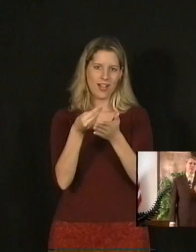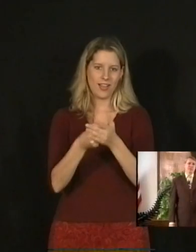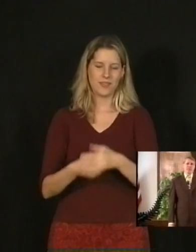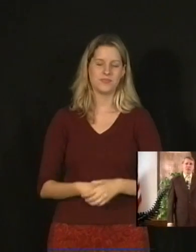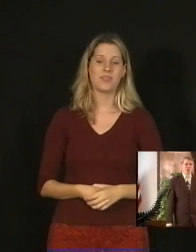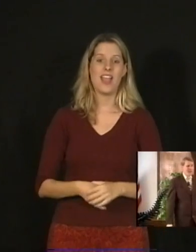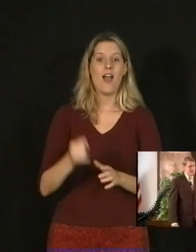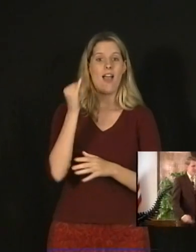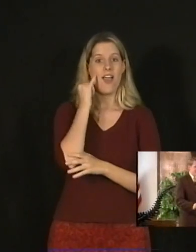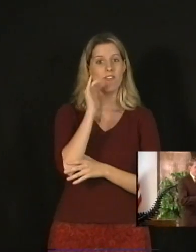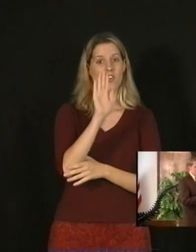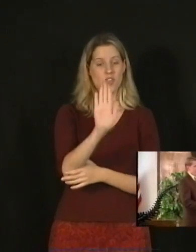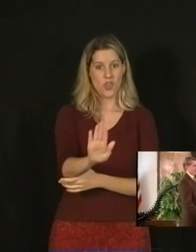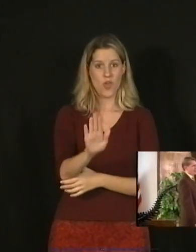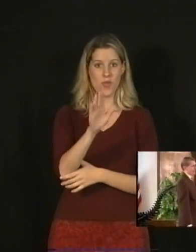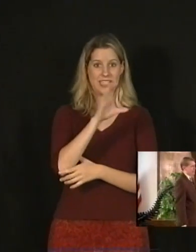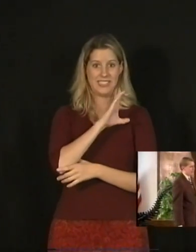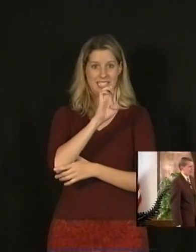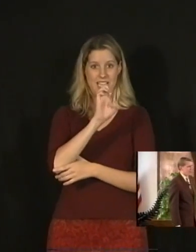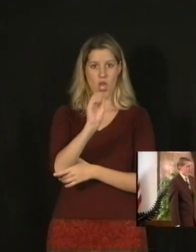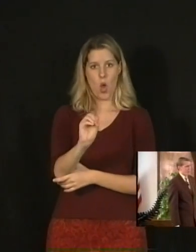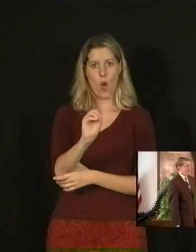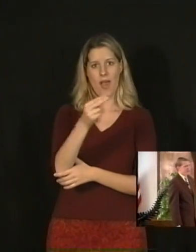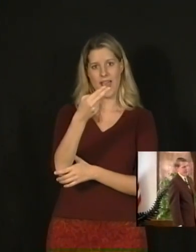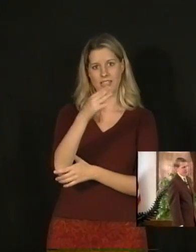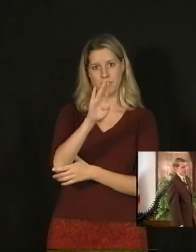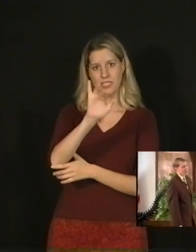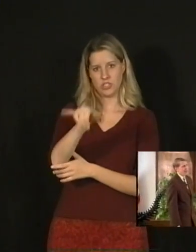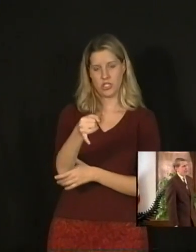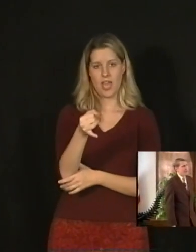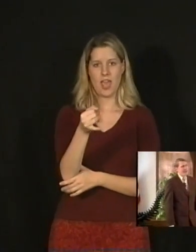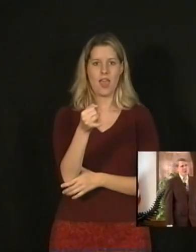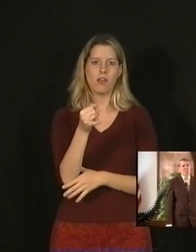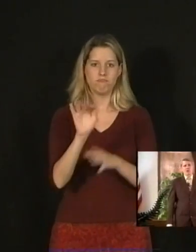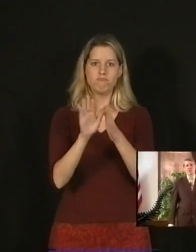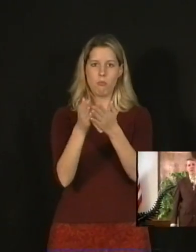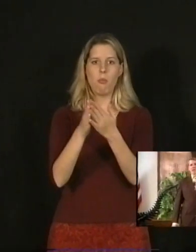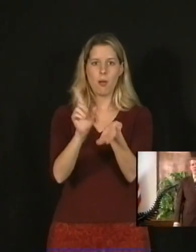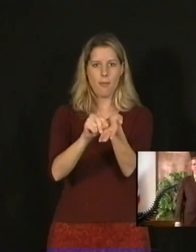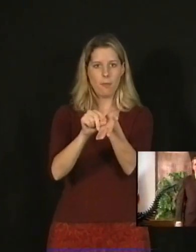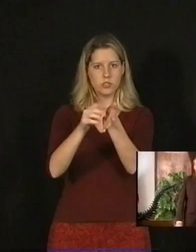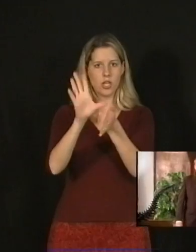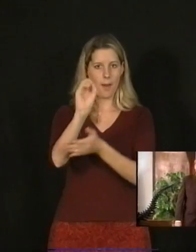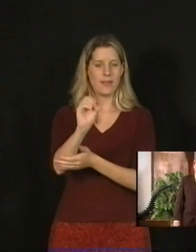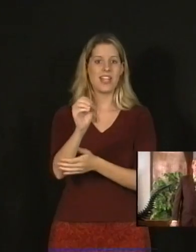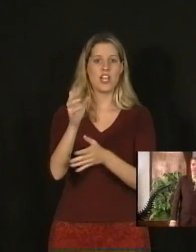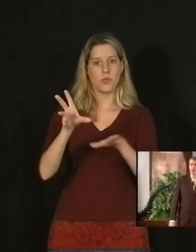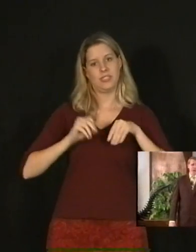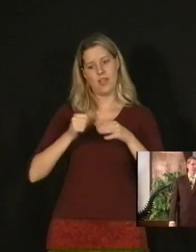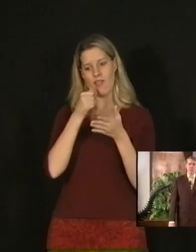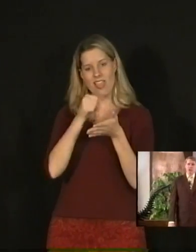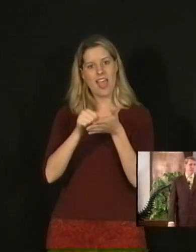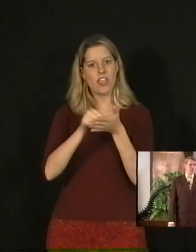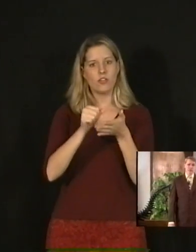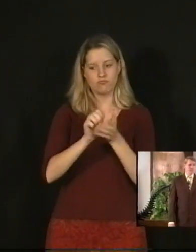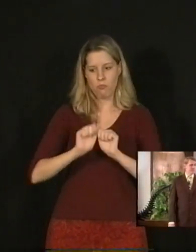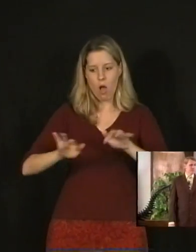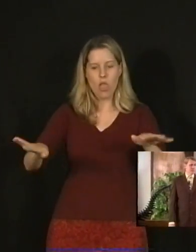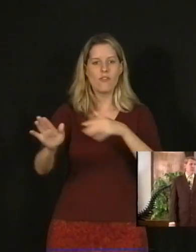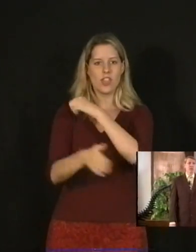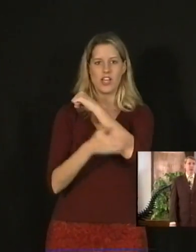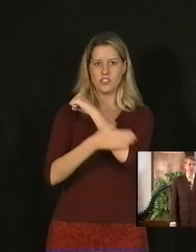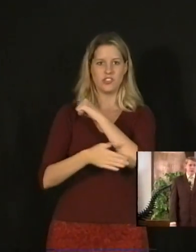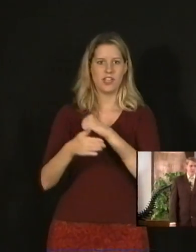Now, if you were the CEO at HBJ, Harcourt Brace Jovanovich, and you got letters from all over the country from people saying, hey, we did not buy your book this